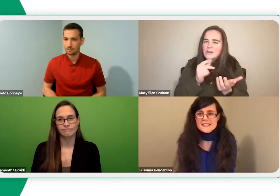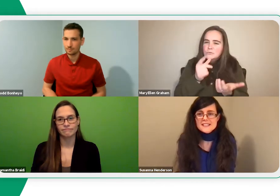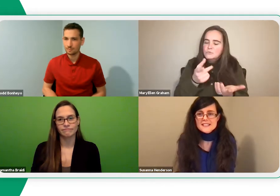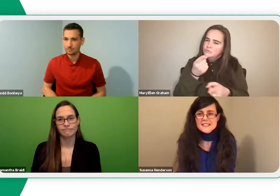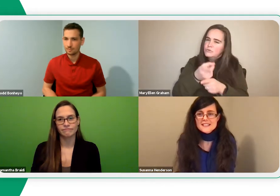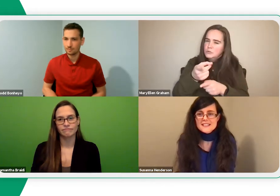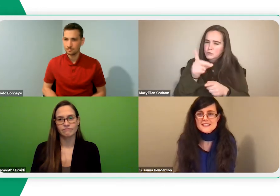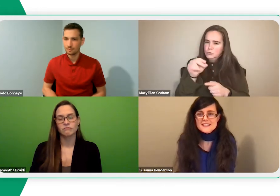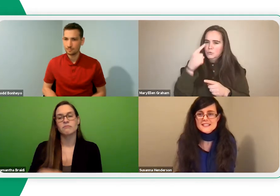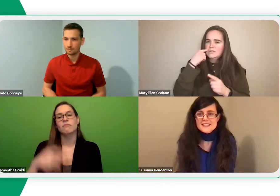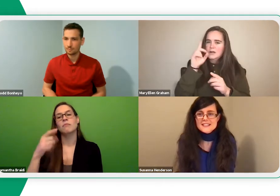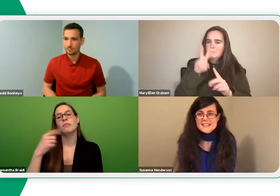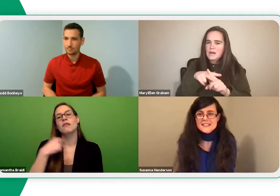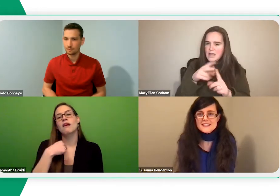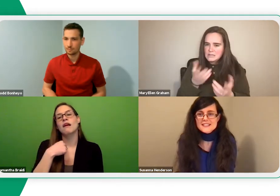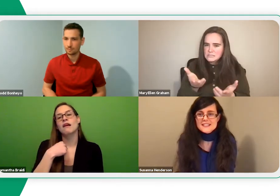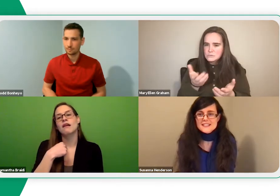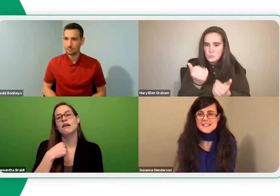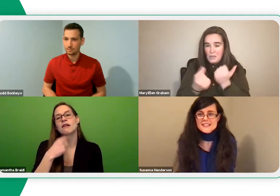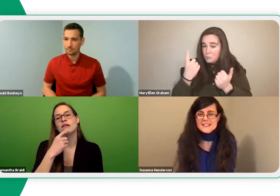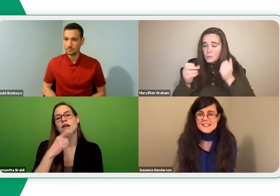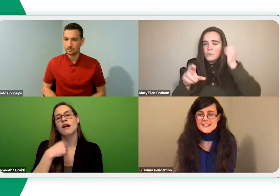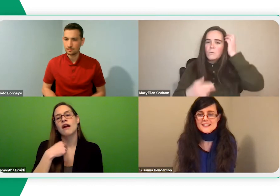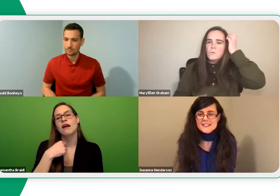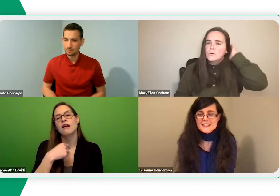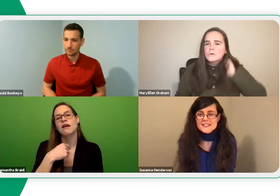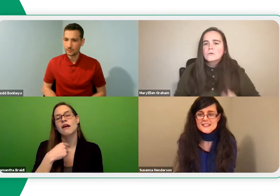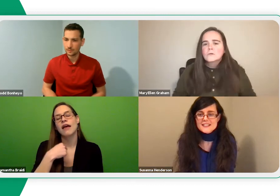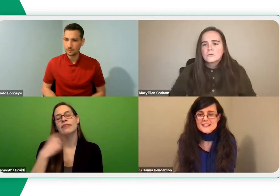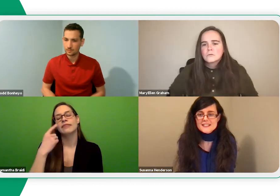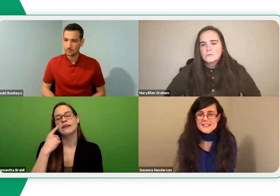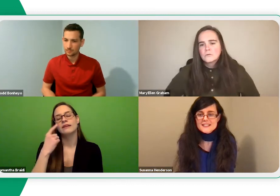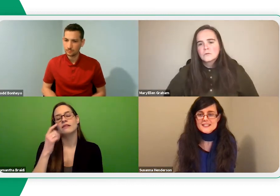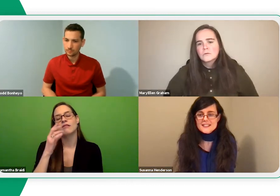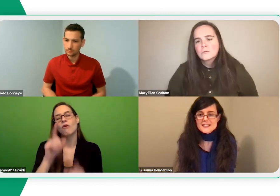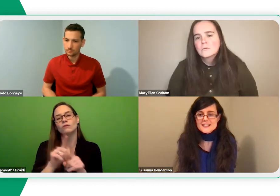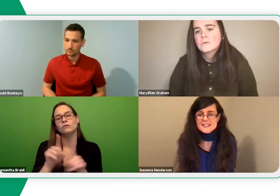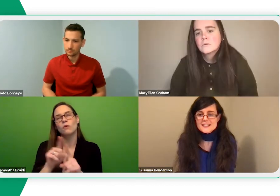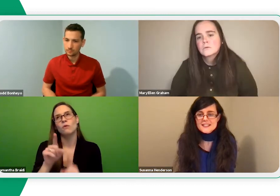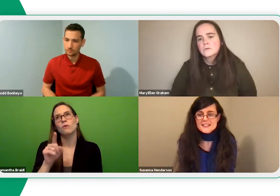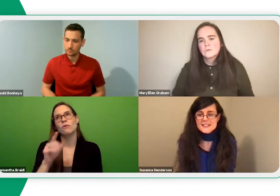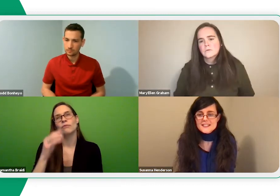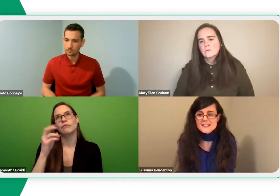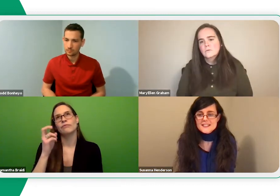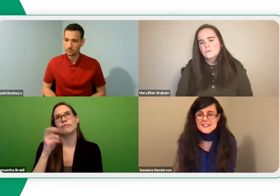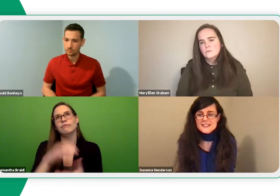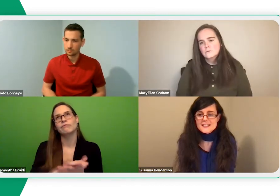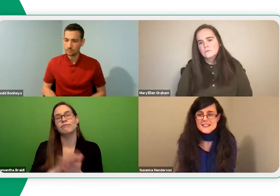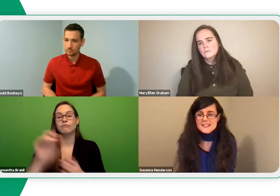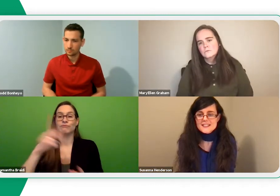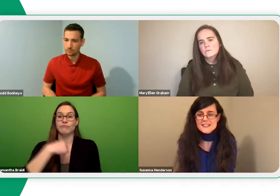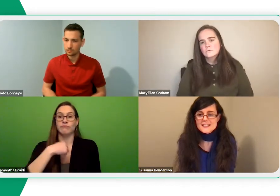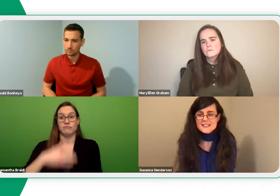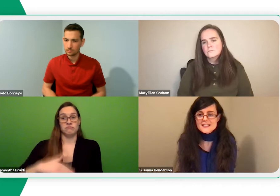there's no one cookie cutter way that people are sheltered. The experiences are different across the board, right? You can't apply that on a general level, can